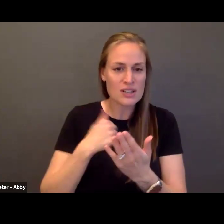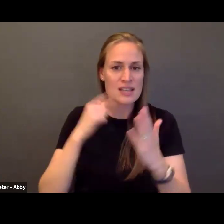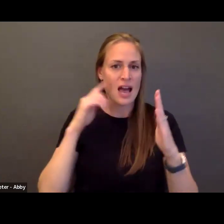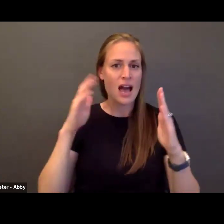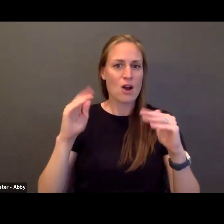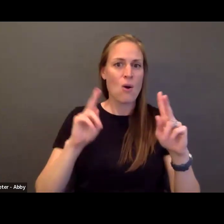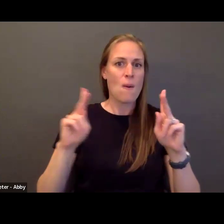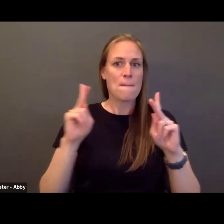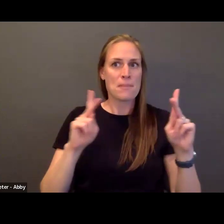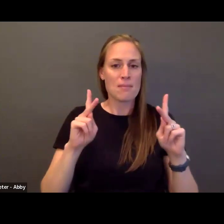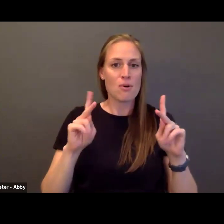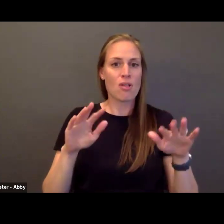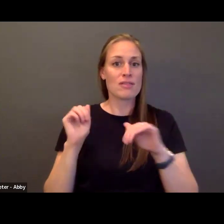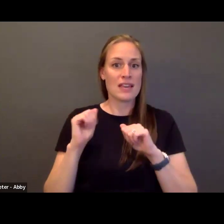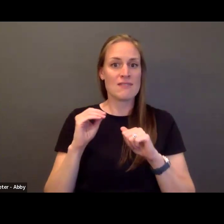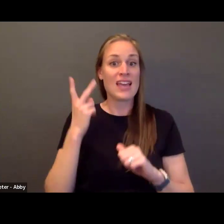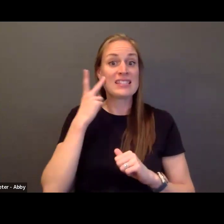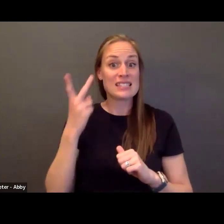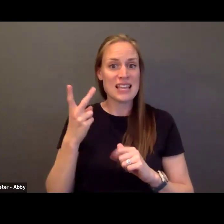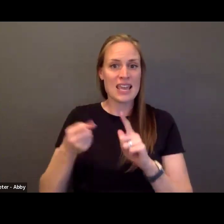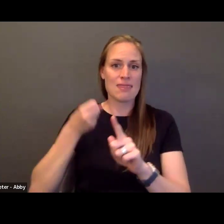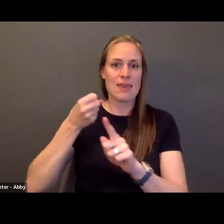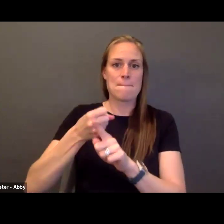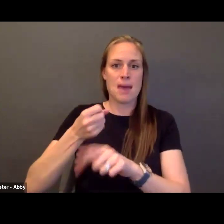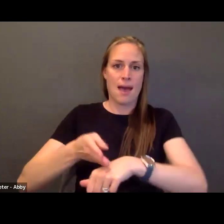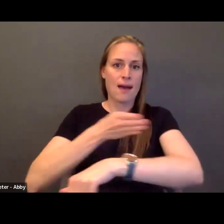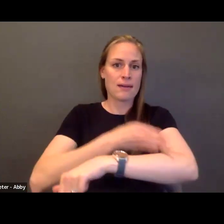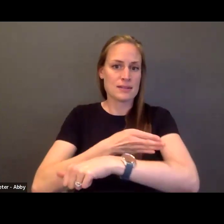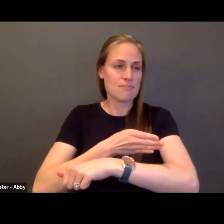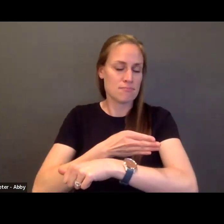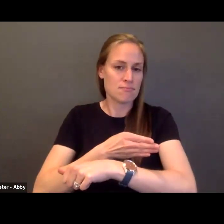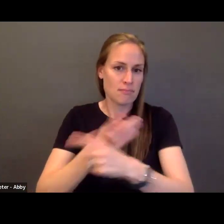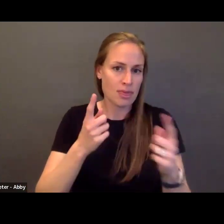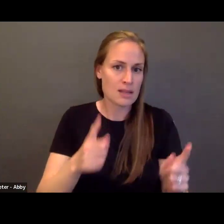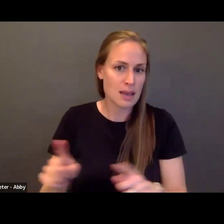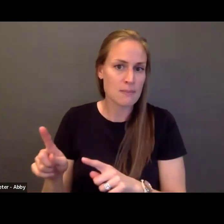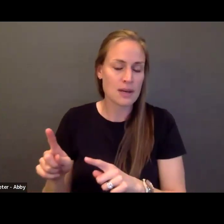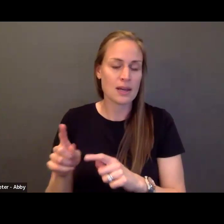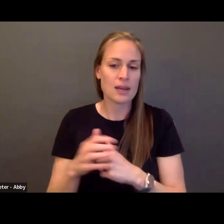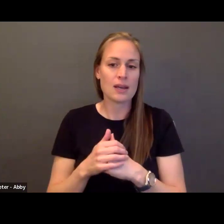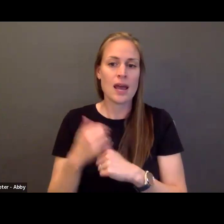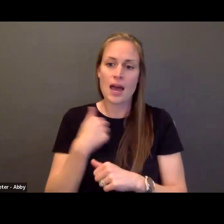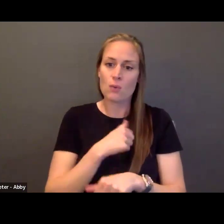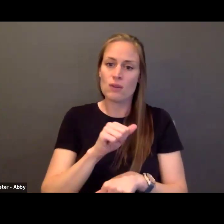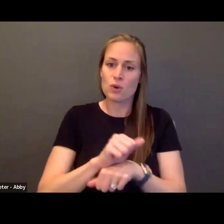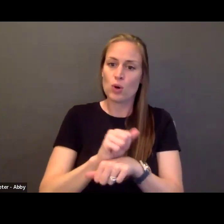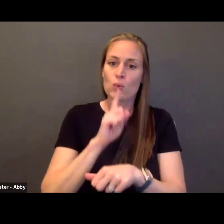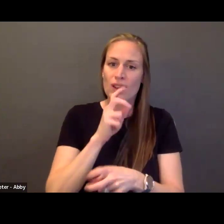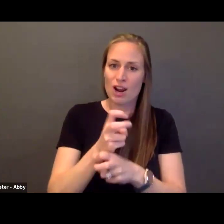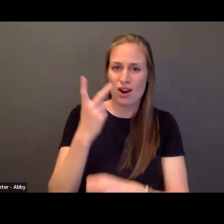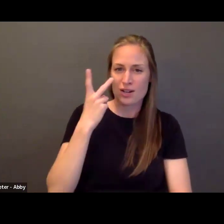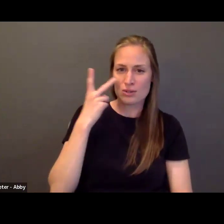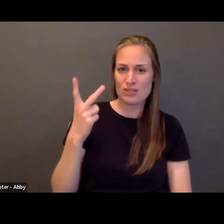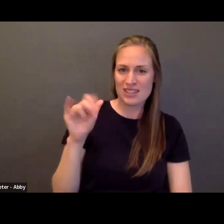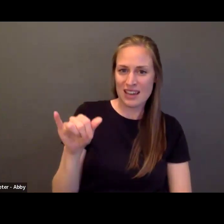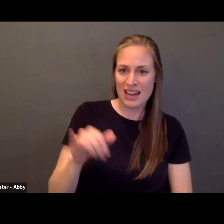an impact this is making. And it can be really hard, I think, to see that. And myself as